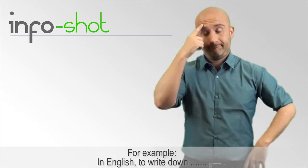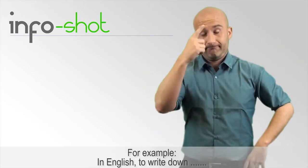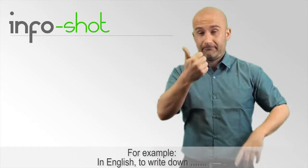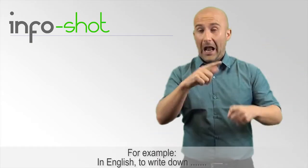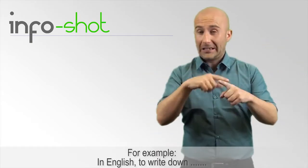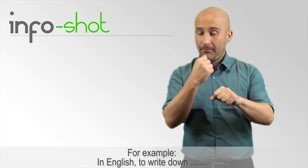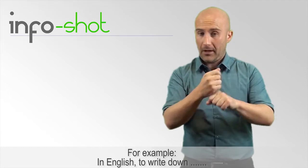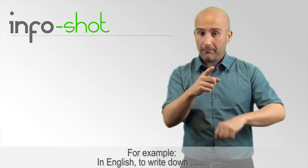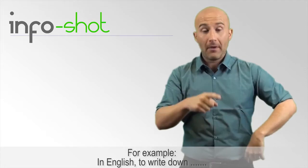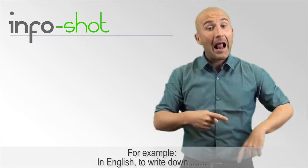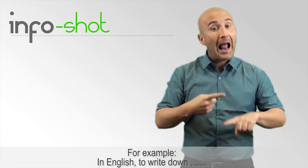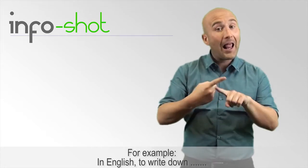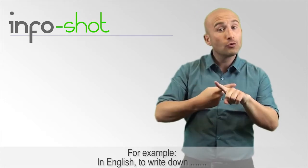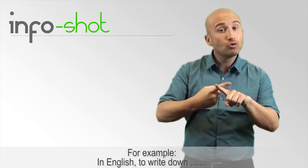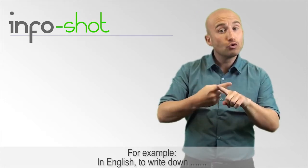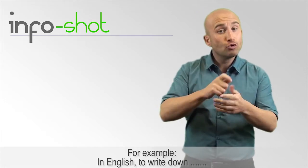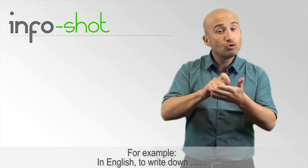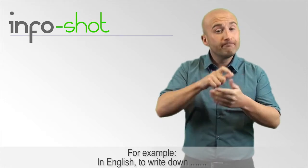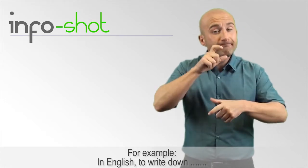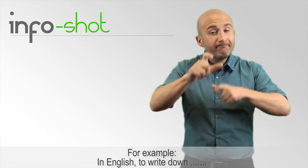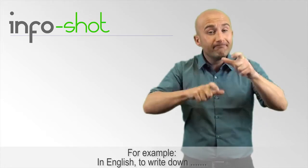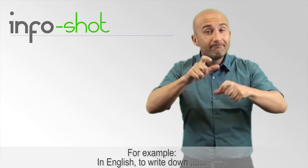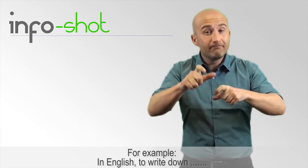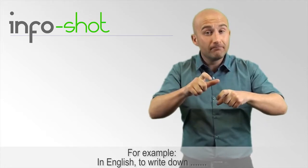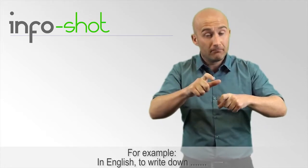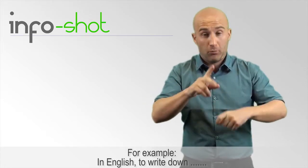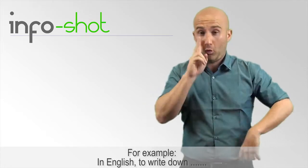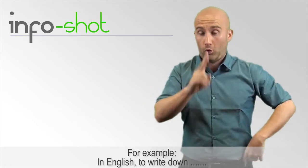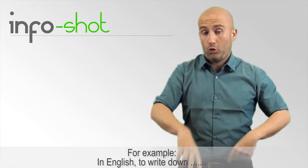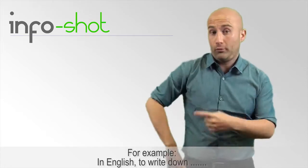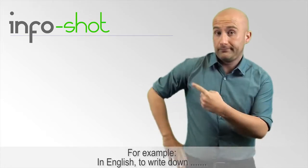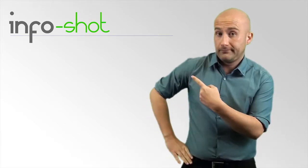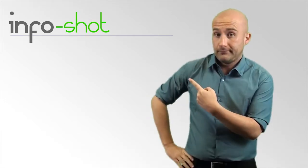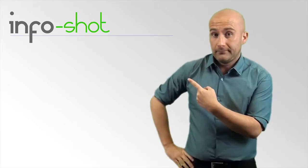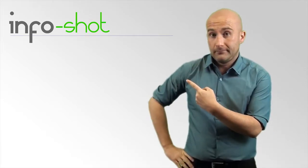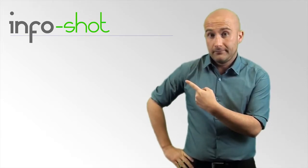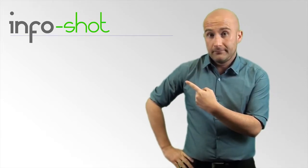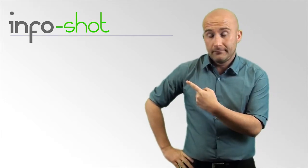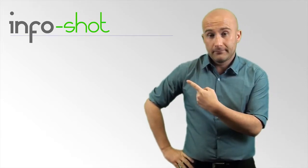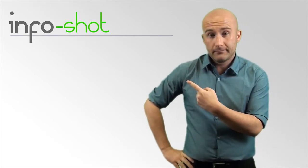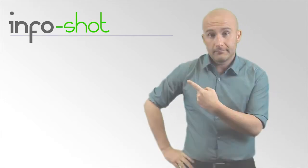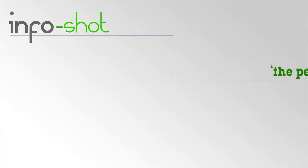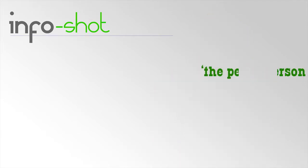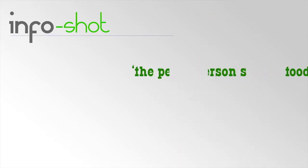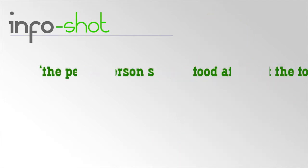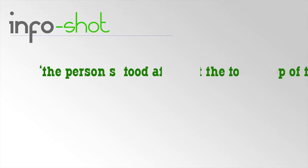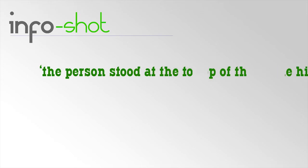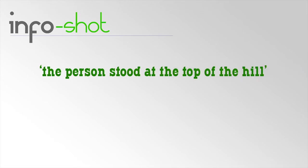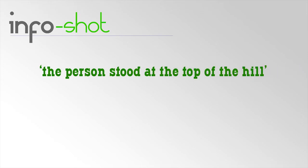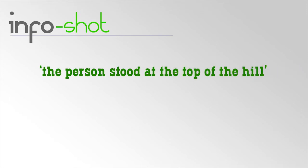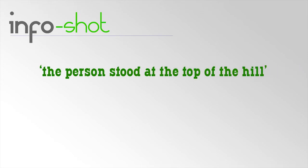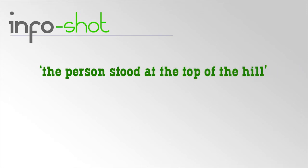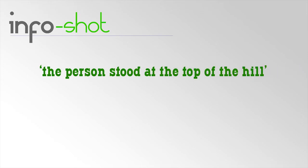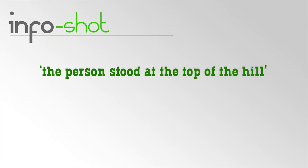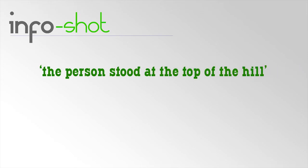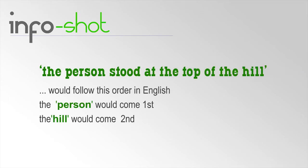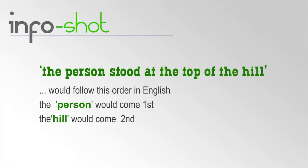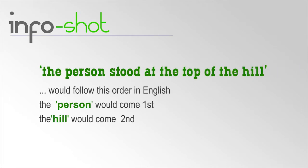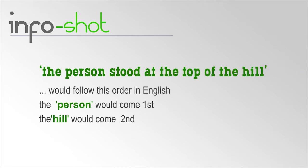For example, in English, to write down "the person stood at the